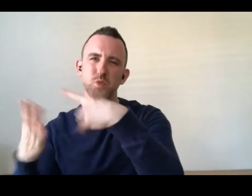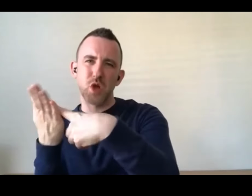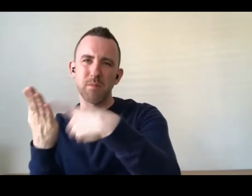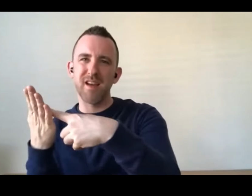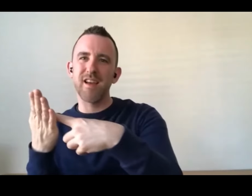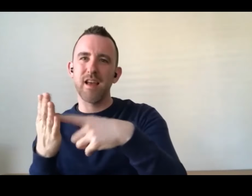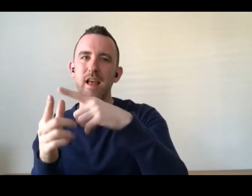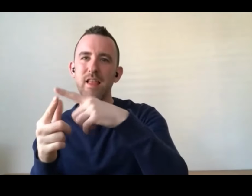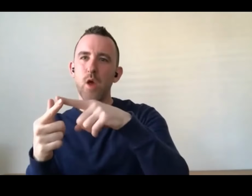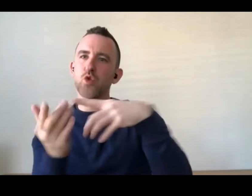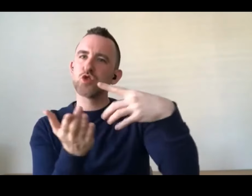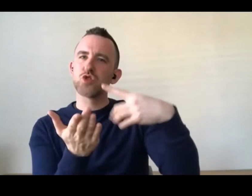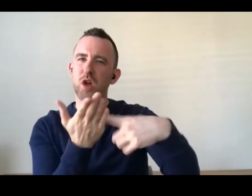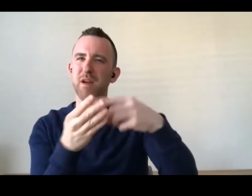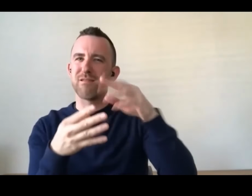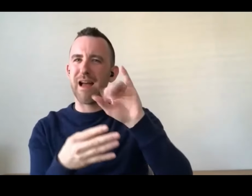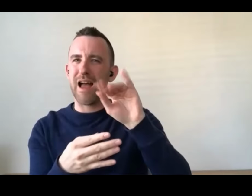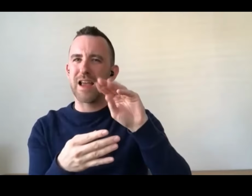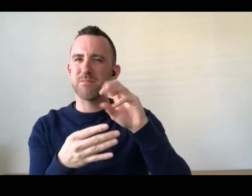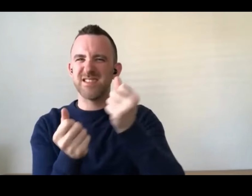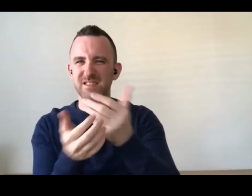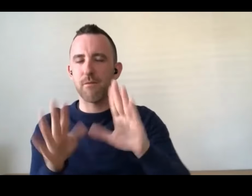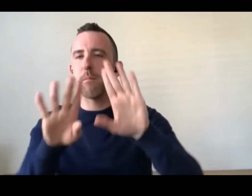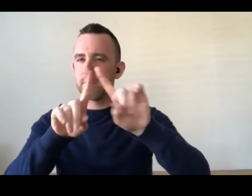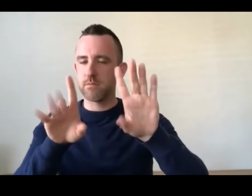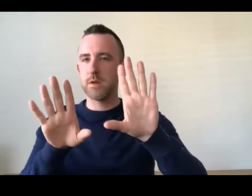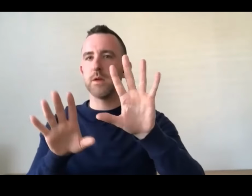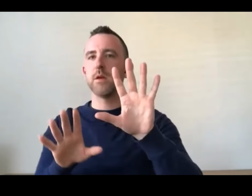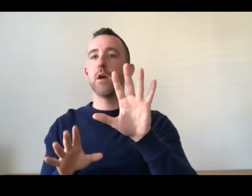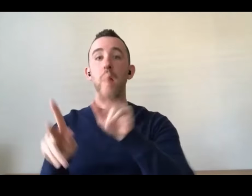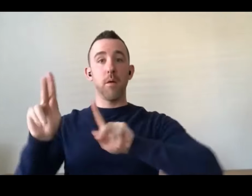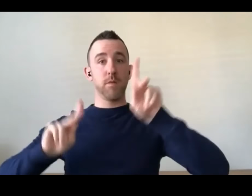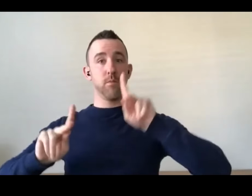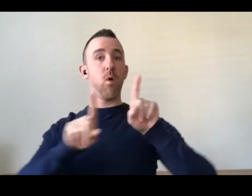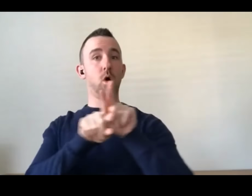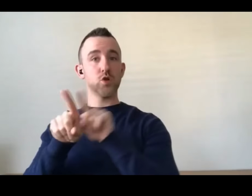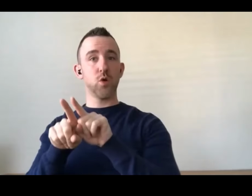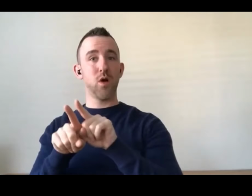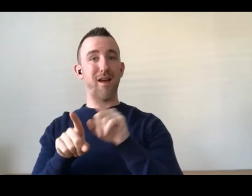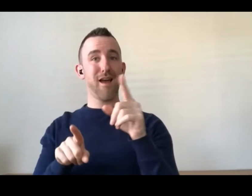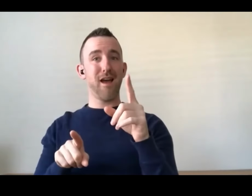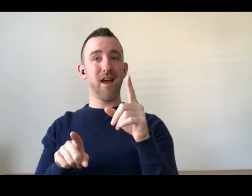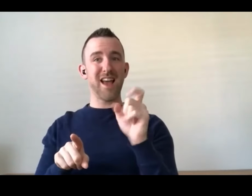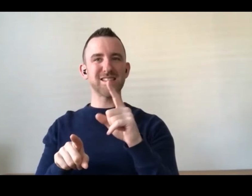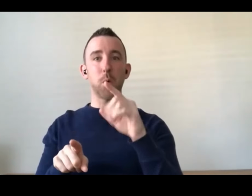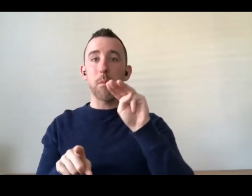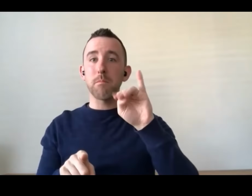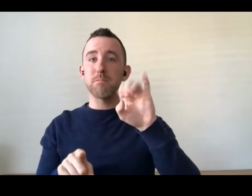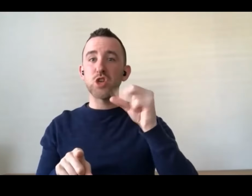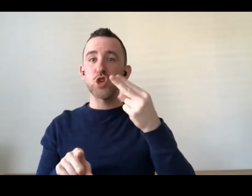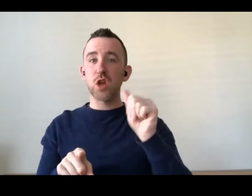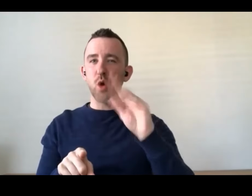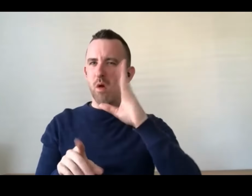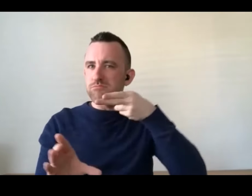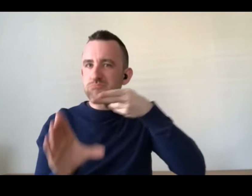about items and things. But let's see. People are also asking if Misha will be a part of this hunt, this mini hunt.